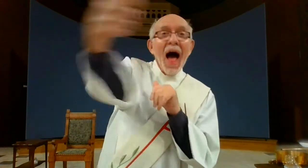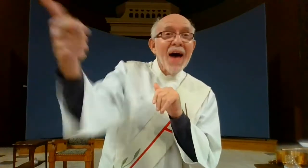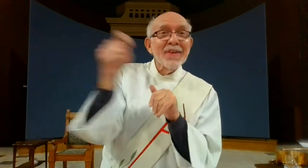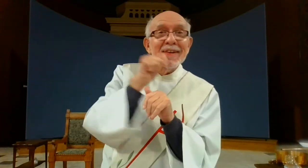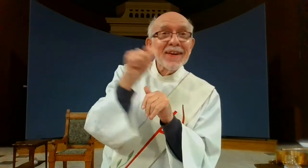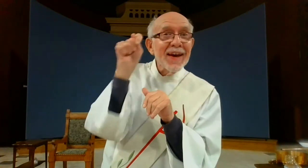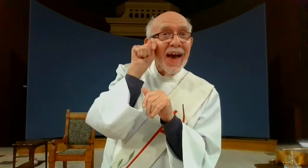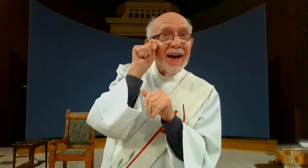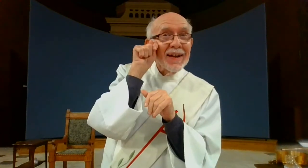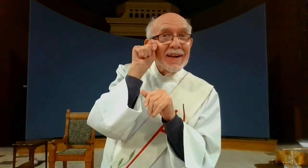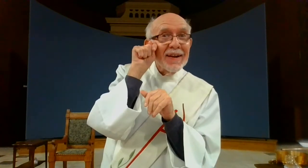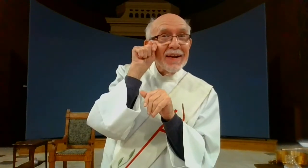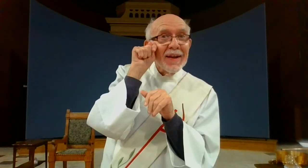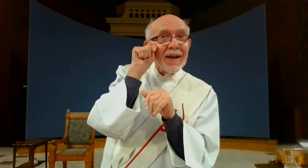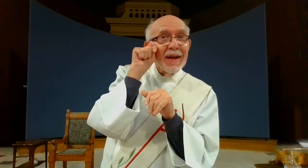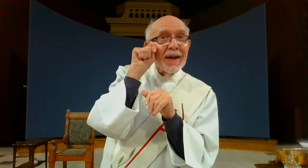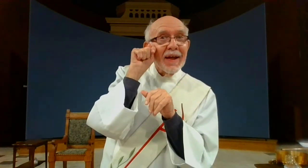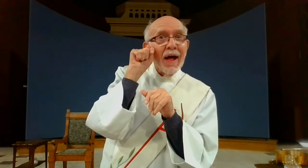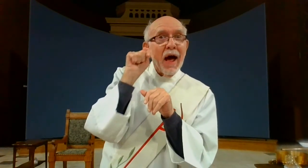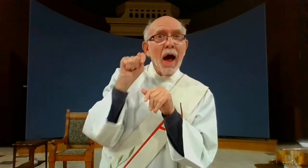wiser than any other his age.